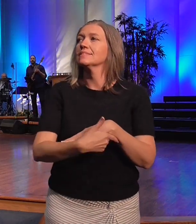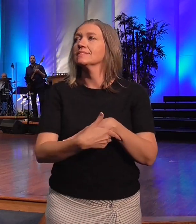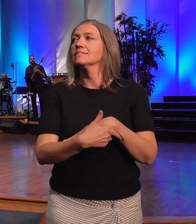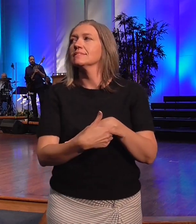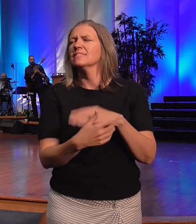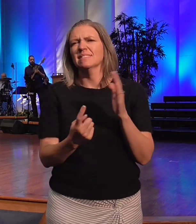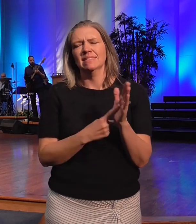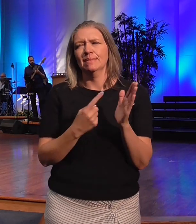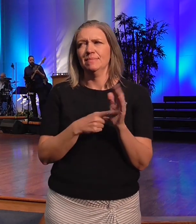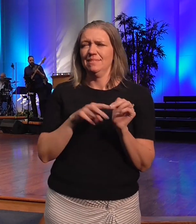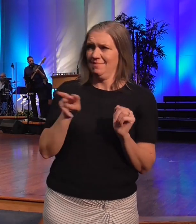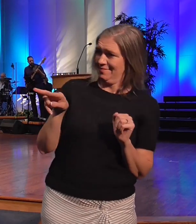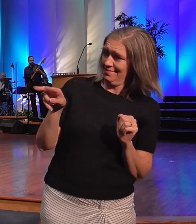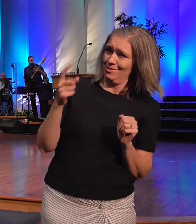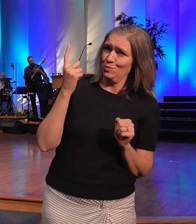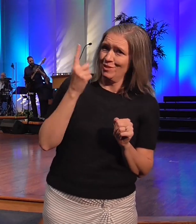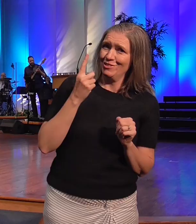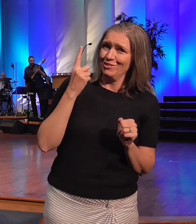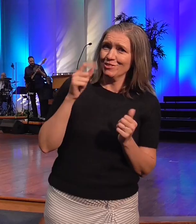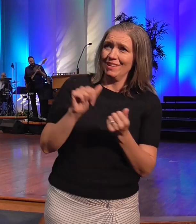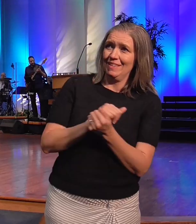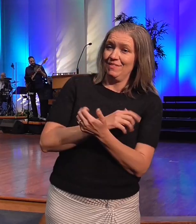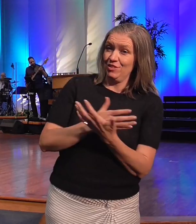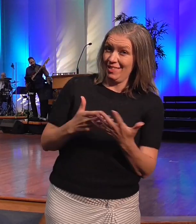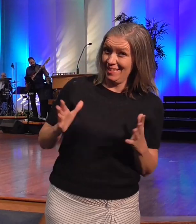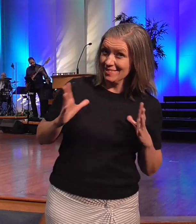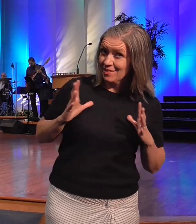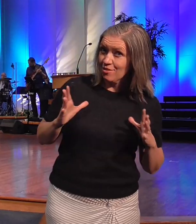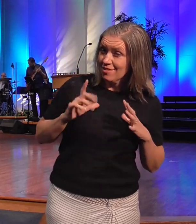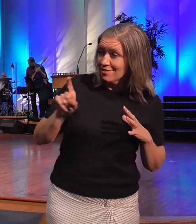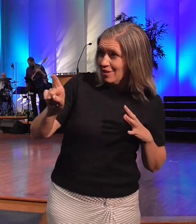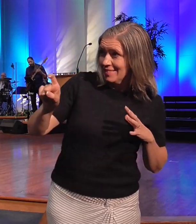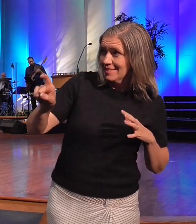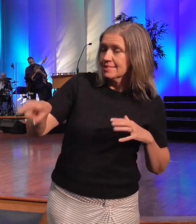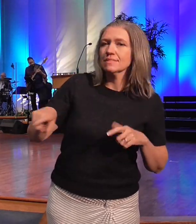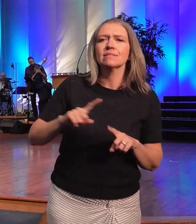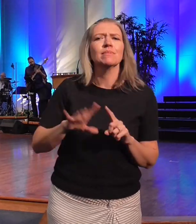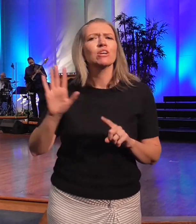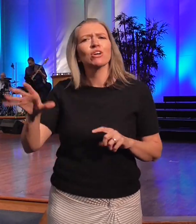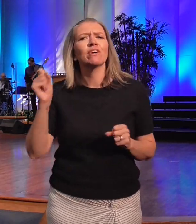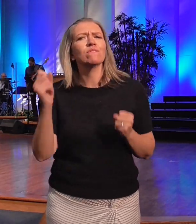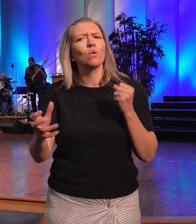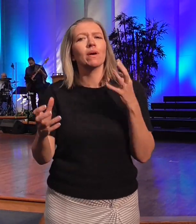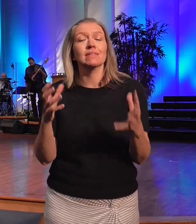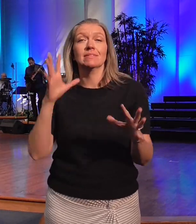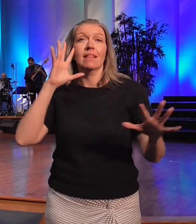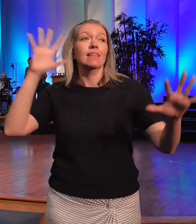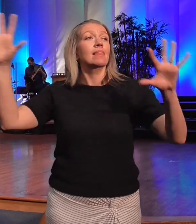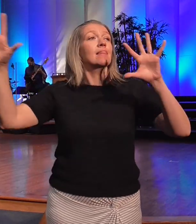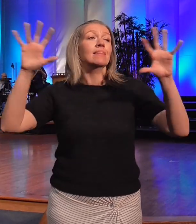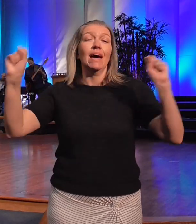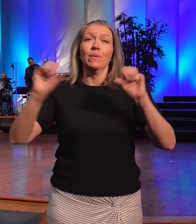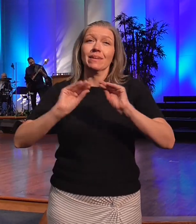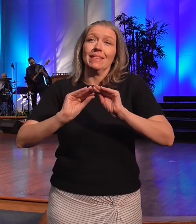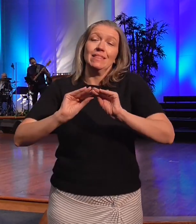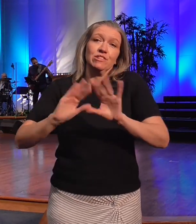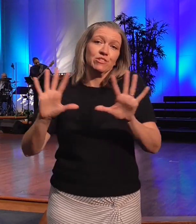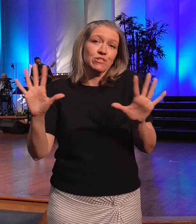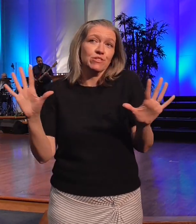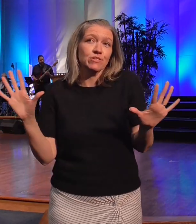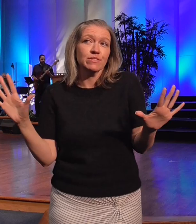Sometimes you wonder if everything's alright, but the voice is loud and clear